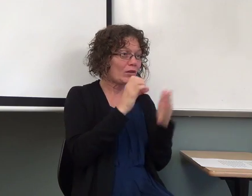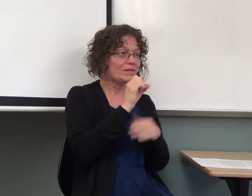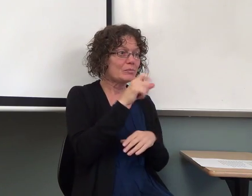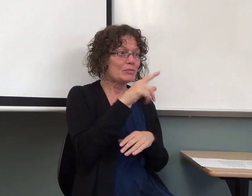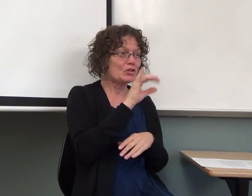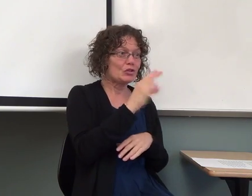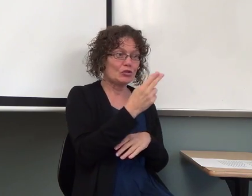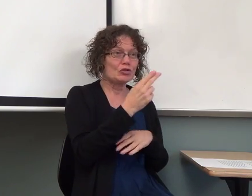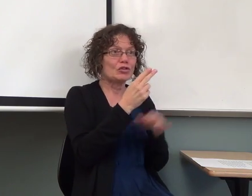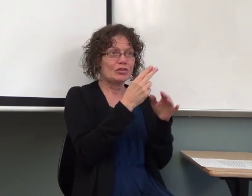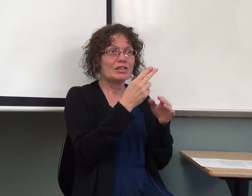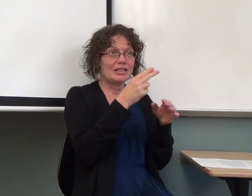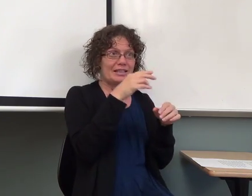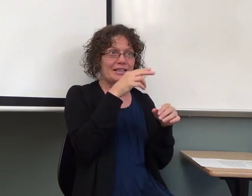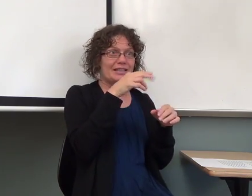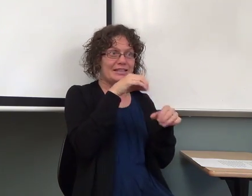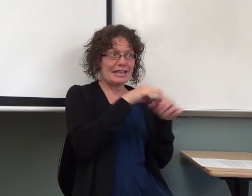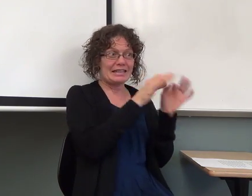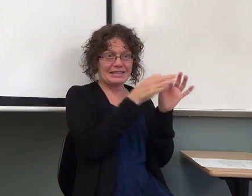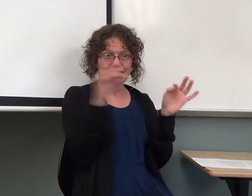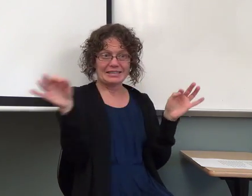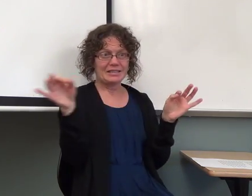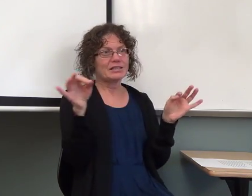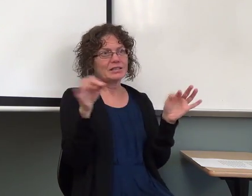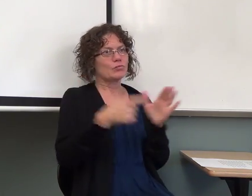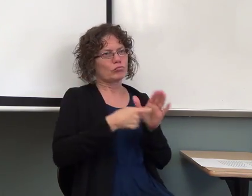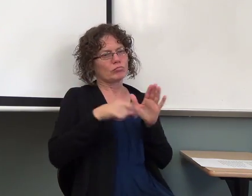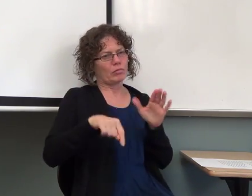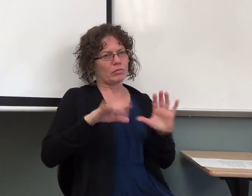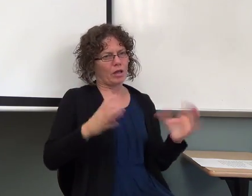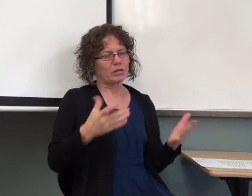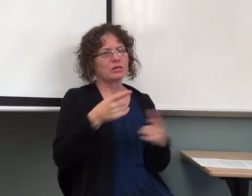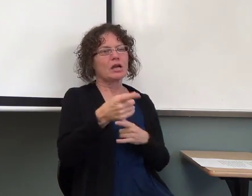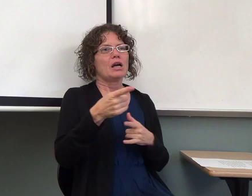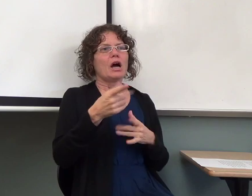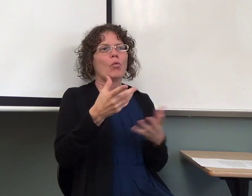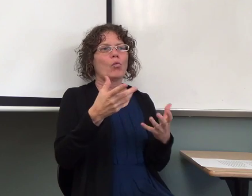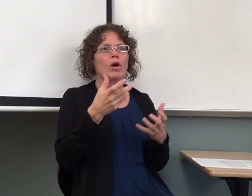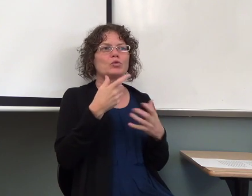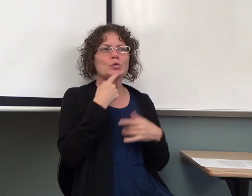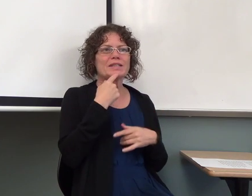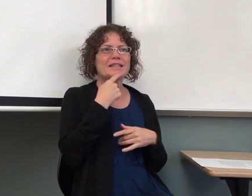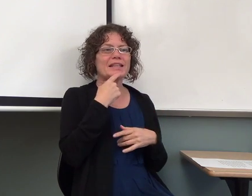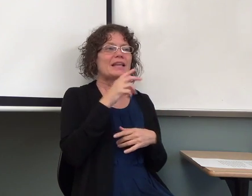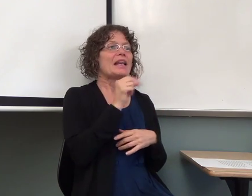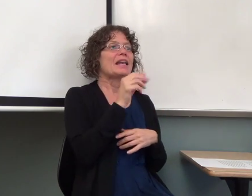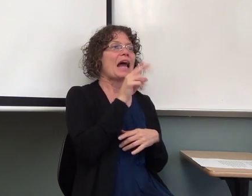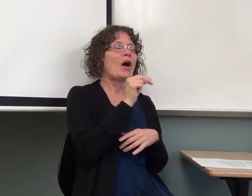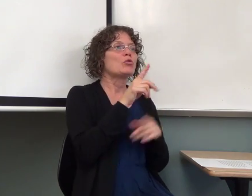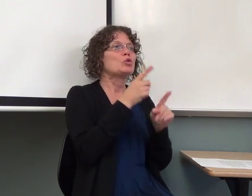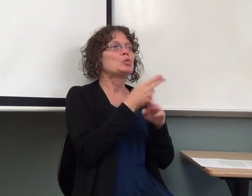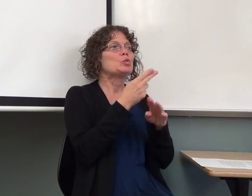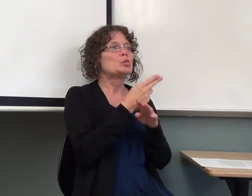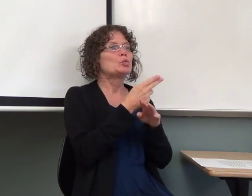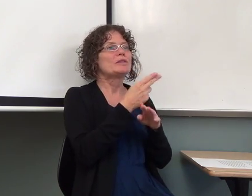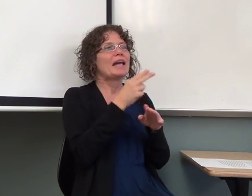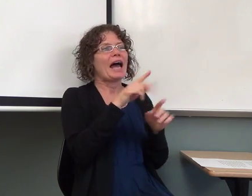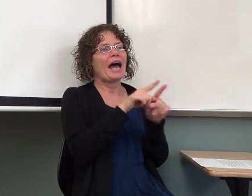to do in this class. Okay, I don't want you to say that that's a noun. What I would want you to say is that's a noun being used as an adjective. And we'll figure that out a little bit